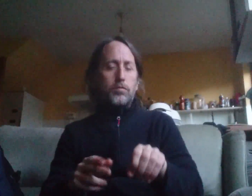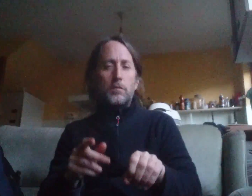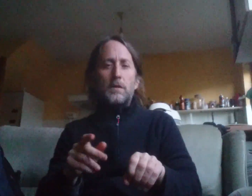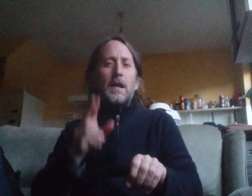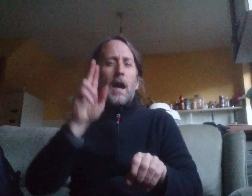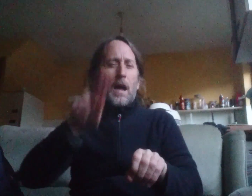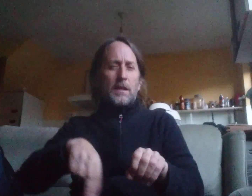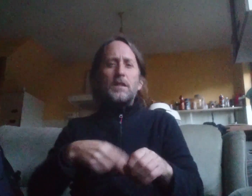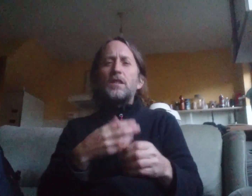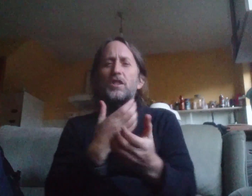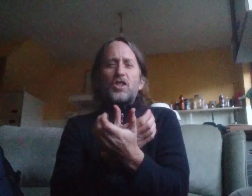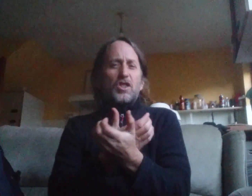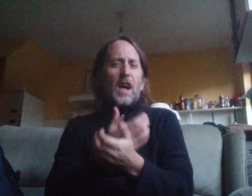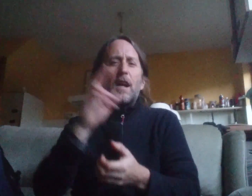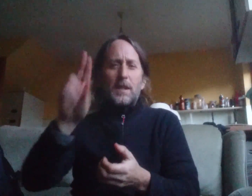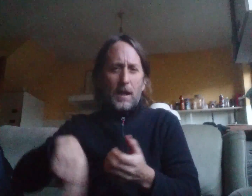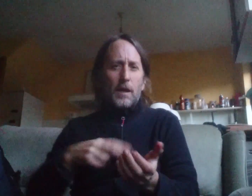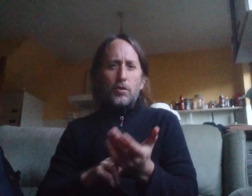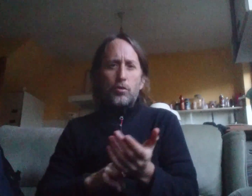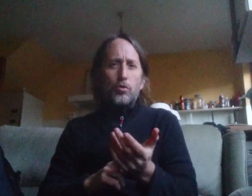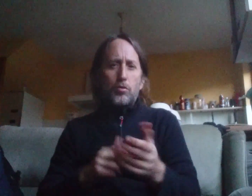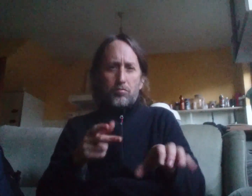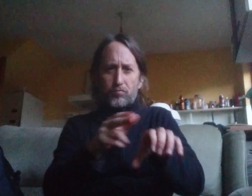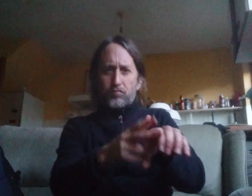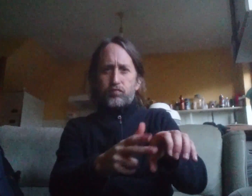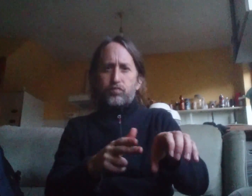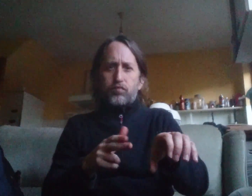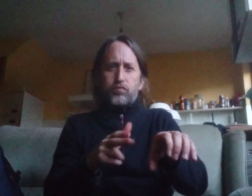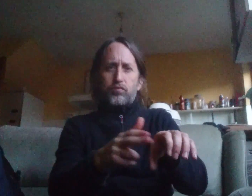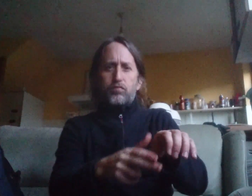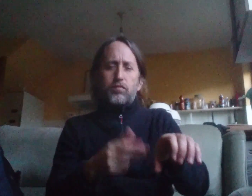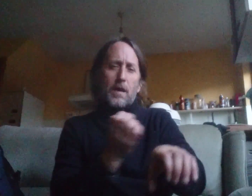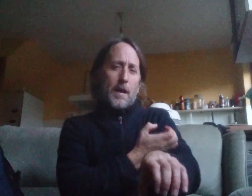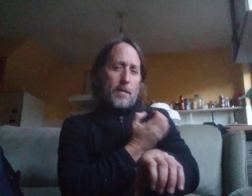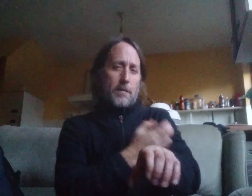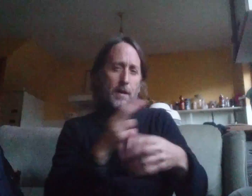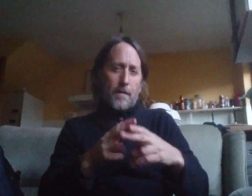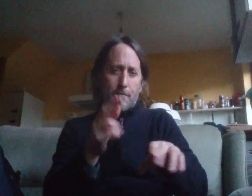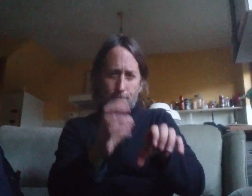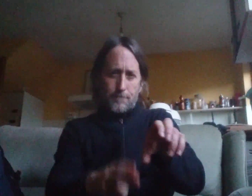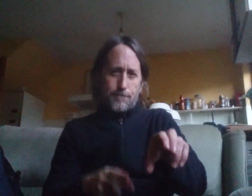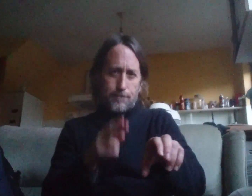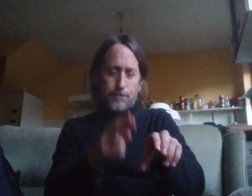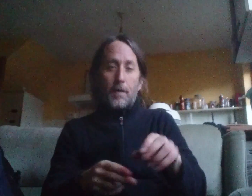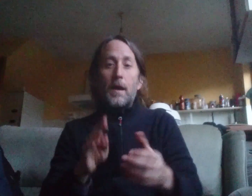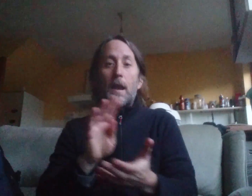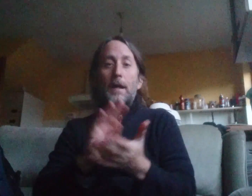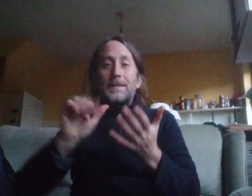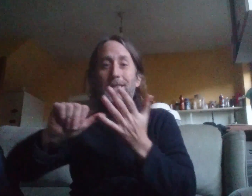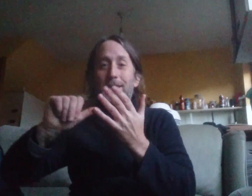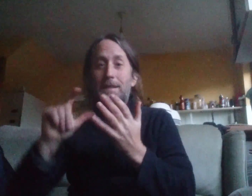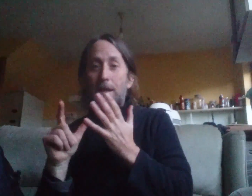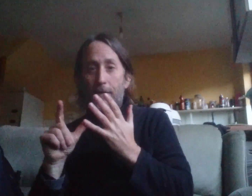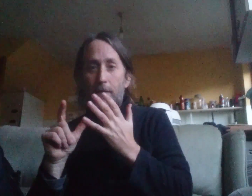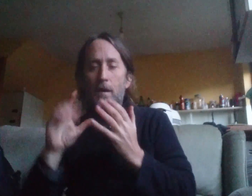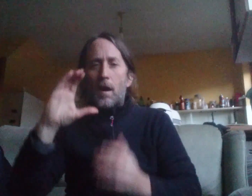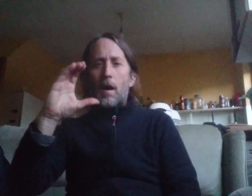new electric slicing knife. In 1967, Harville Hall, a manufacturer of